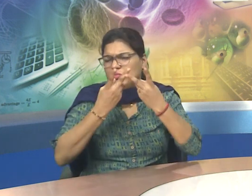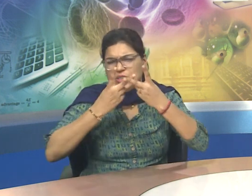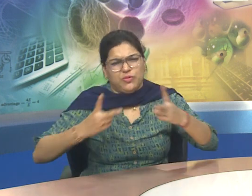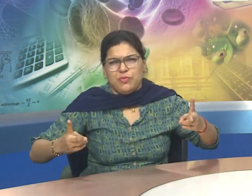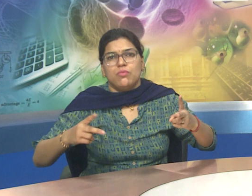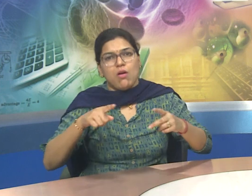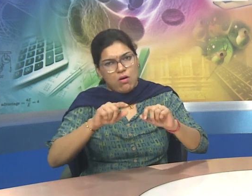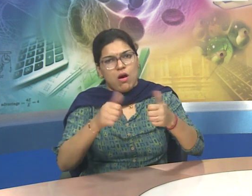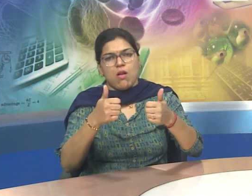We send,